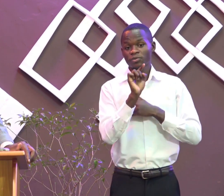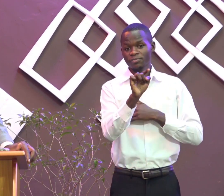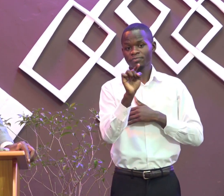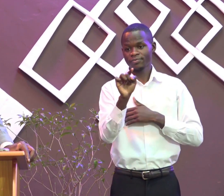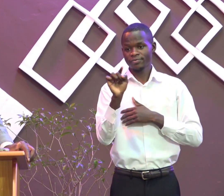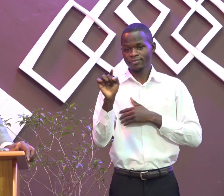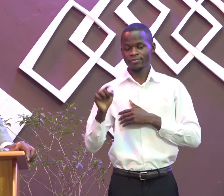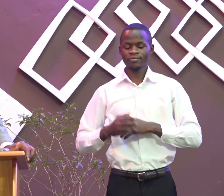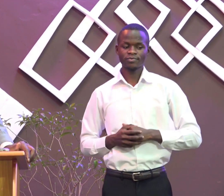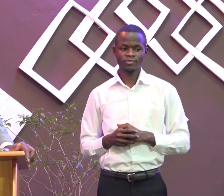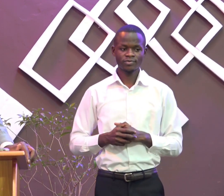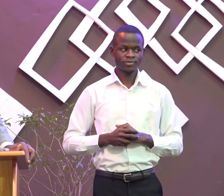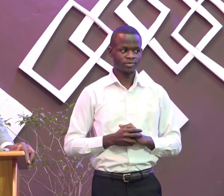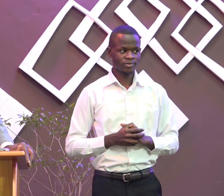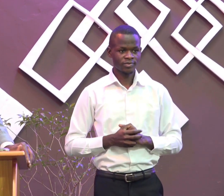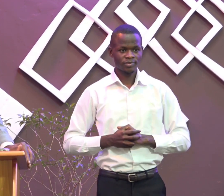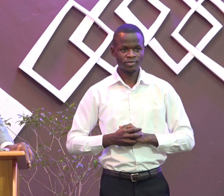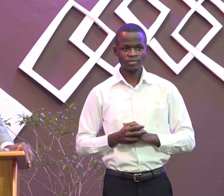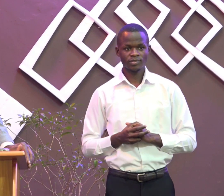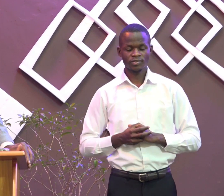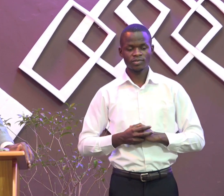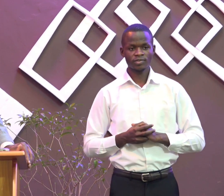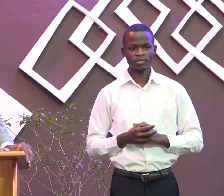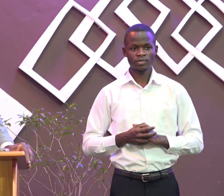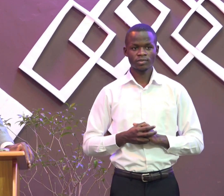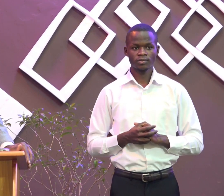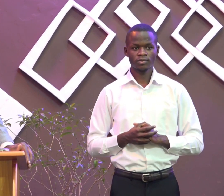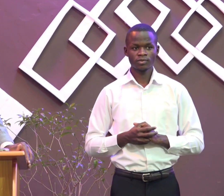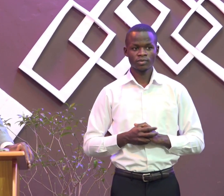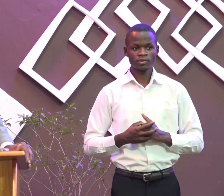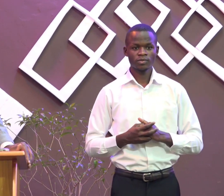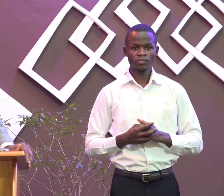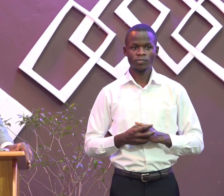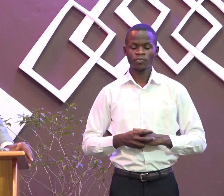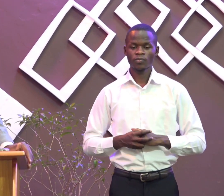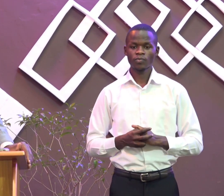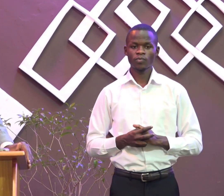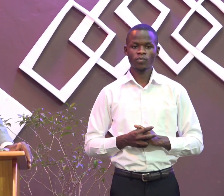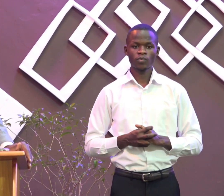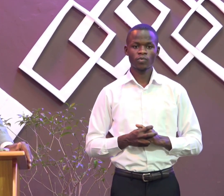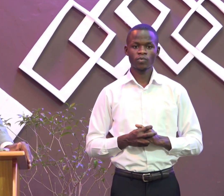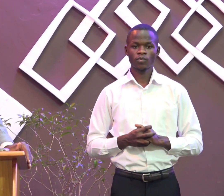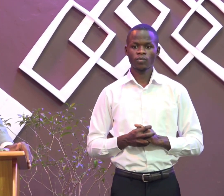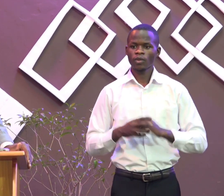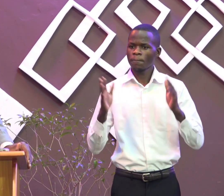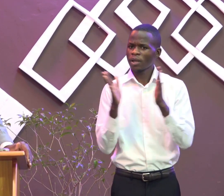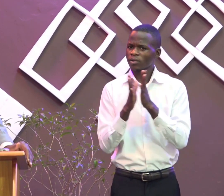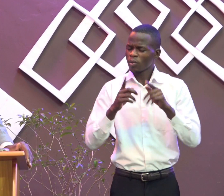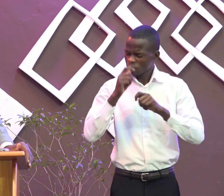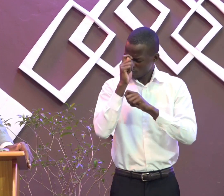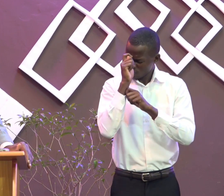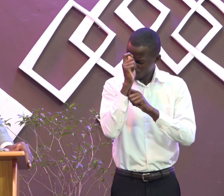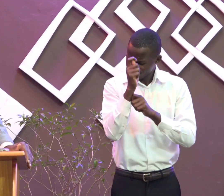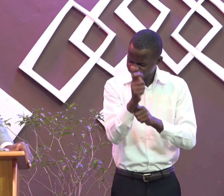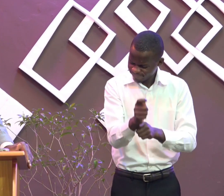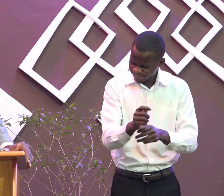to esteem them very highly in love because of their work, be at peace among yourselves. N'okussangamu ekitiibwa ennyo